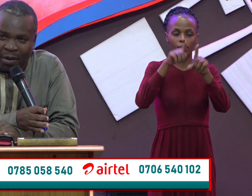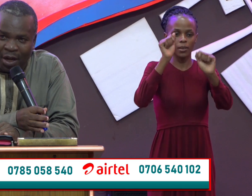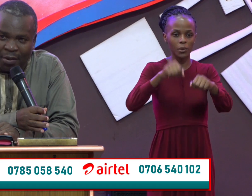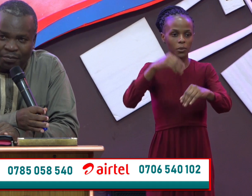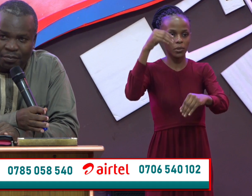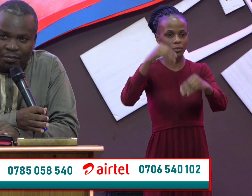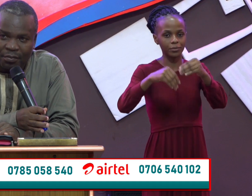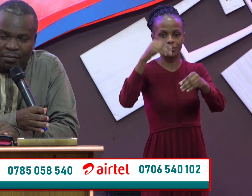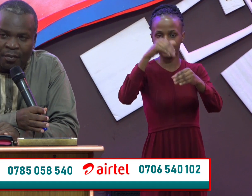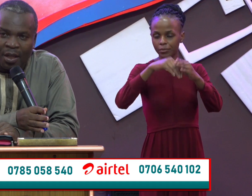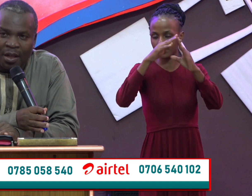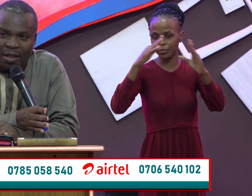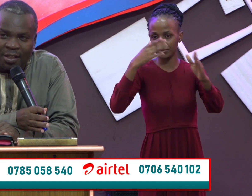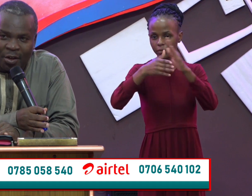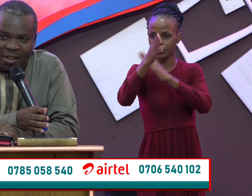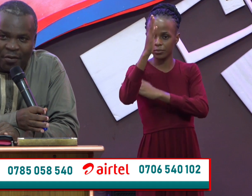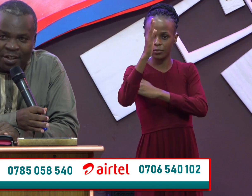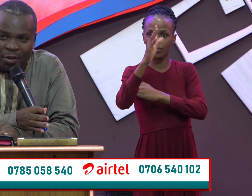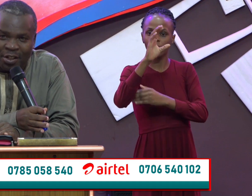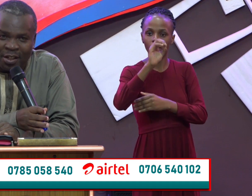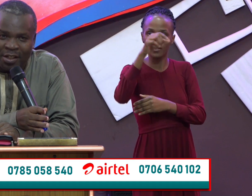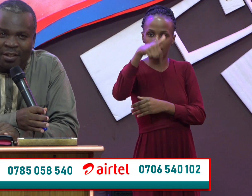you can also give in the house of the Lord.